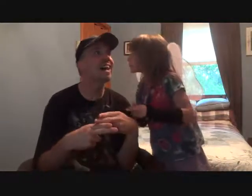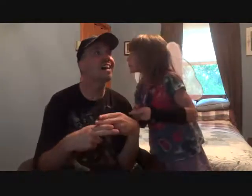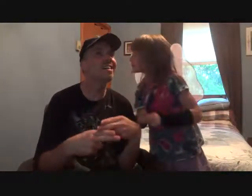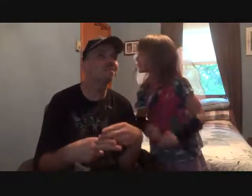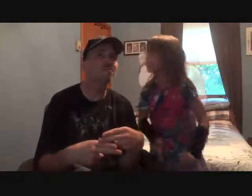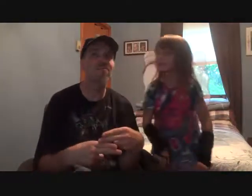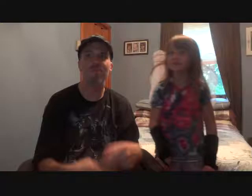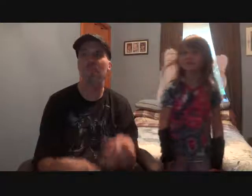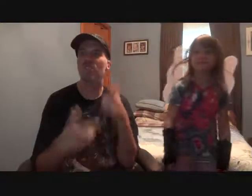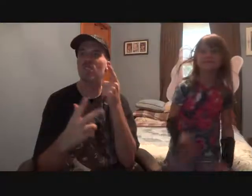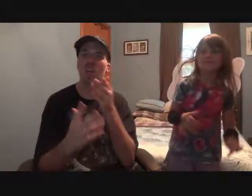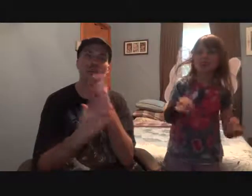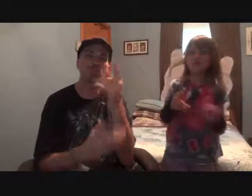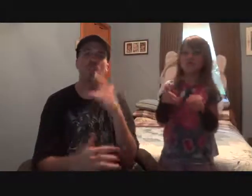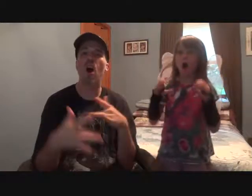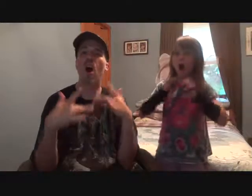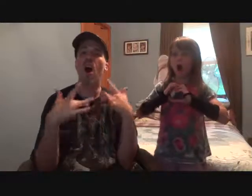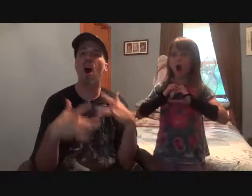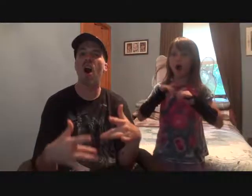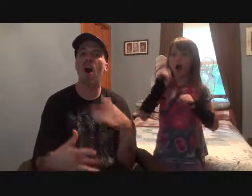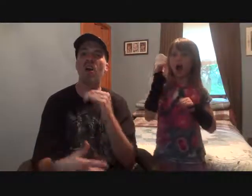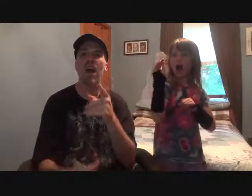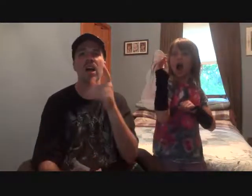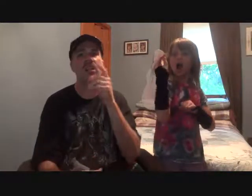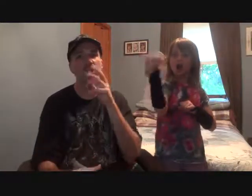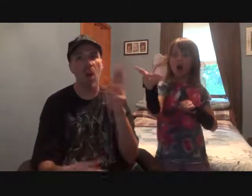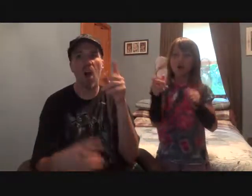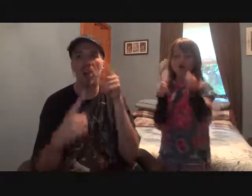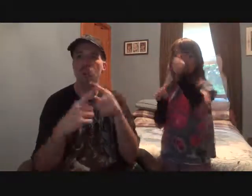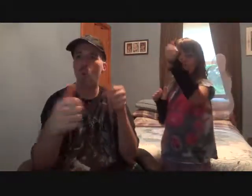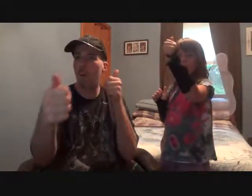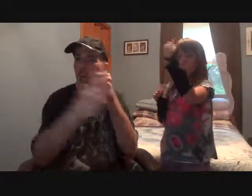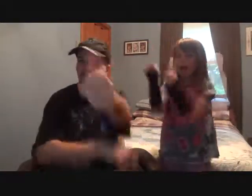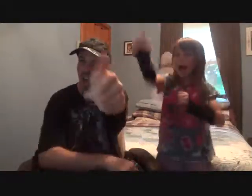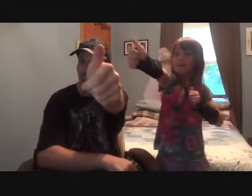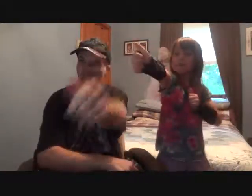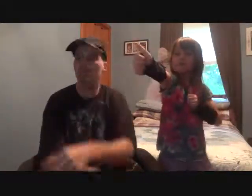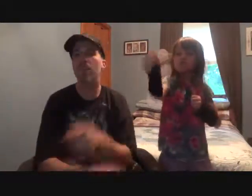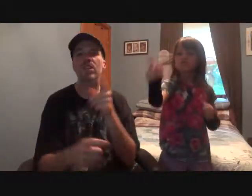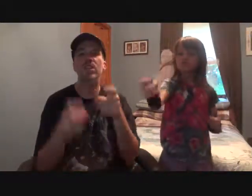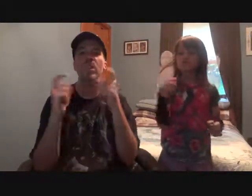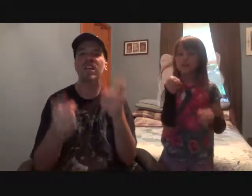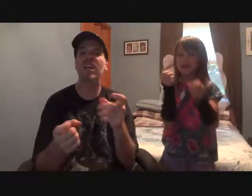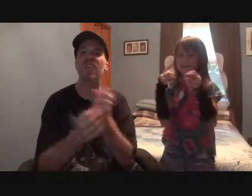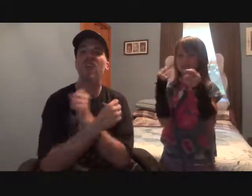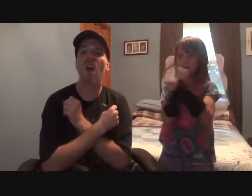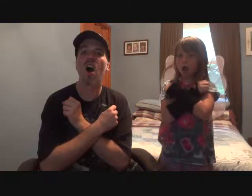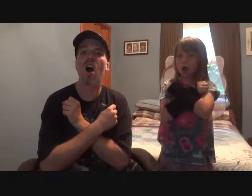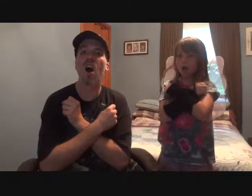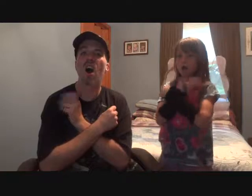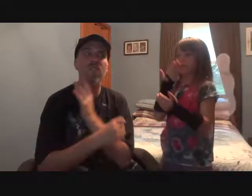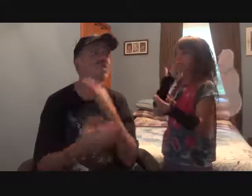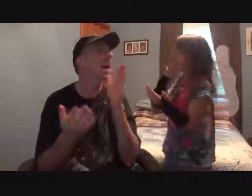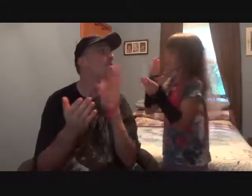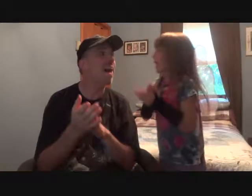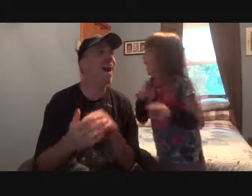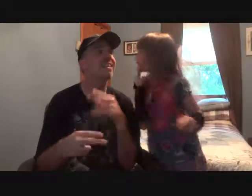baby Shot through the heart and you're to blame You get love, man,